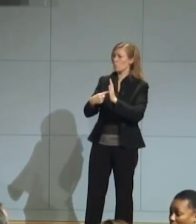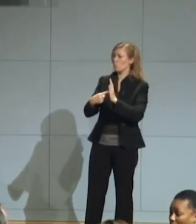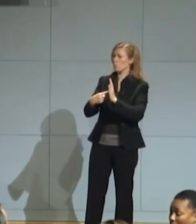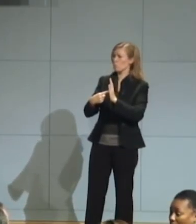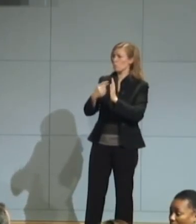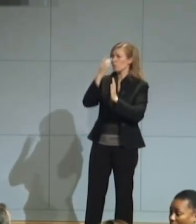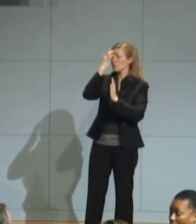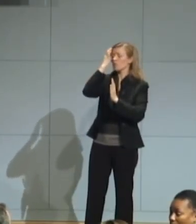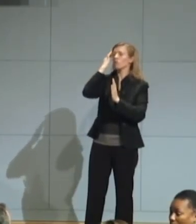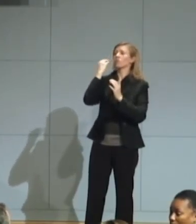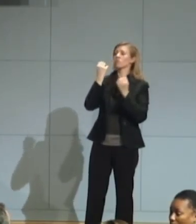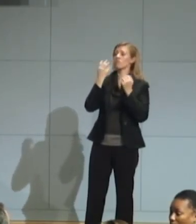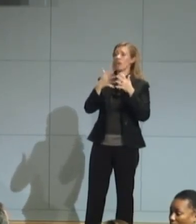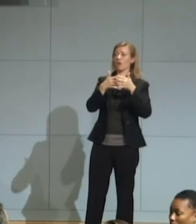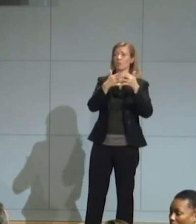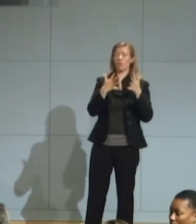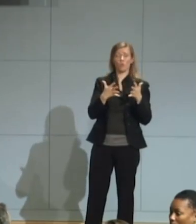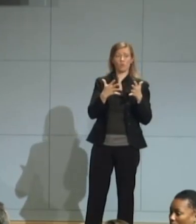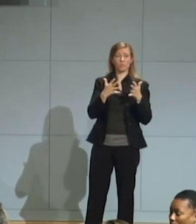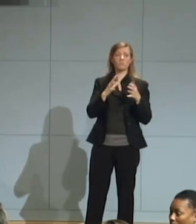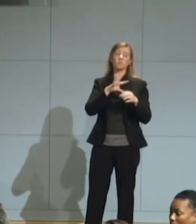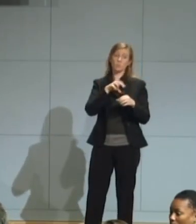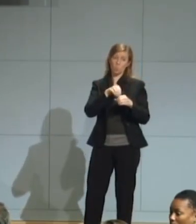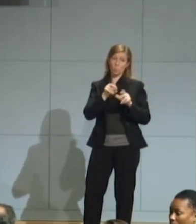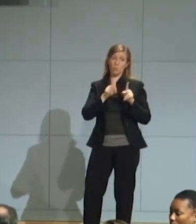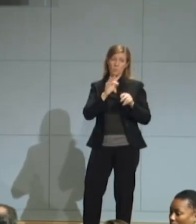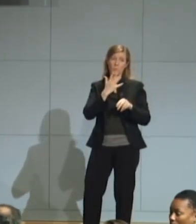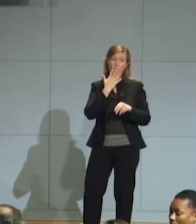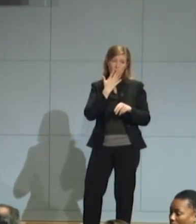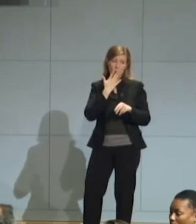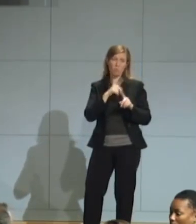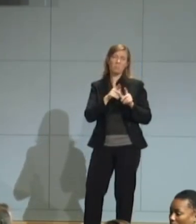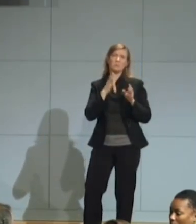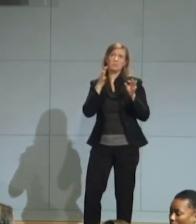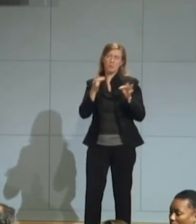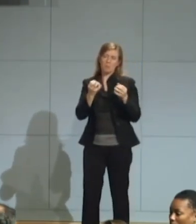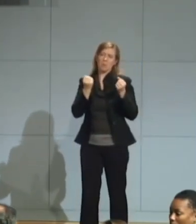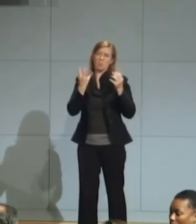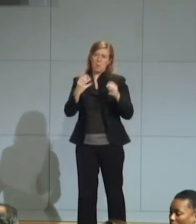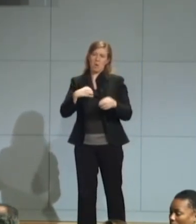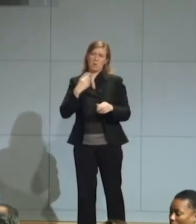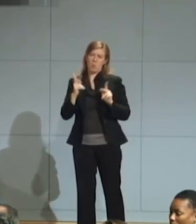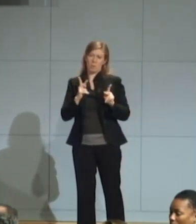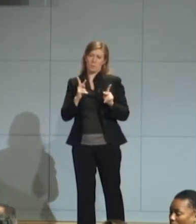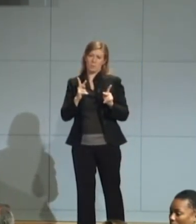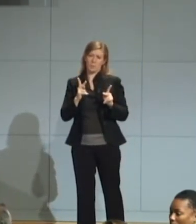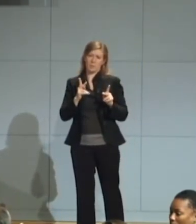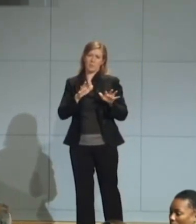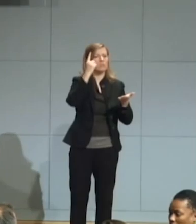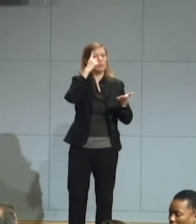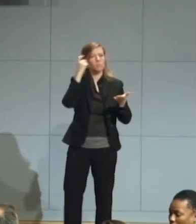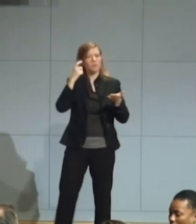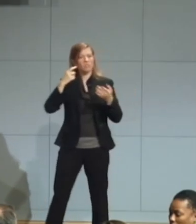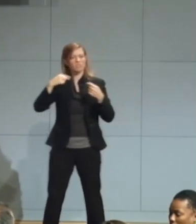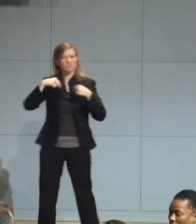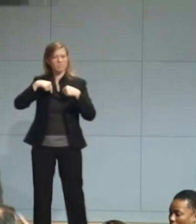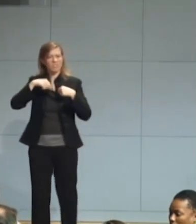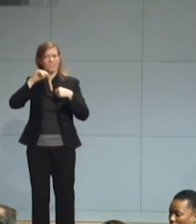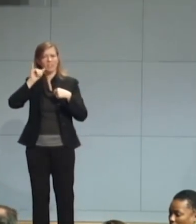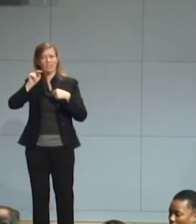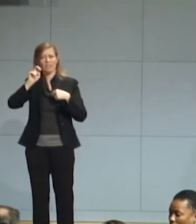how the framers and those in the generations after the framers were able to smooth over the contradiction of their